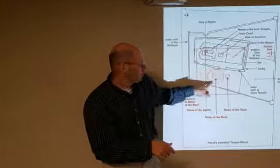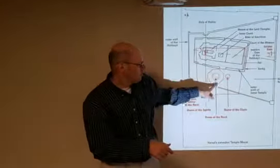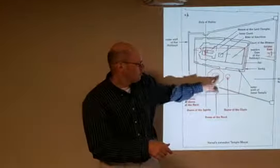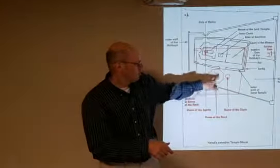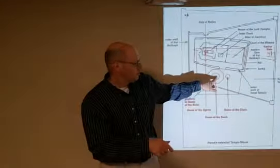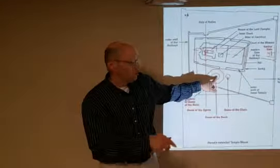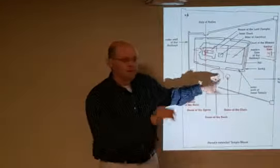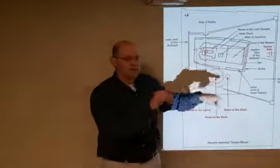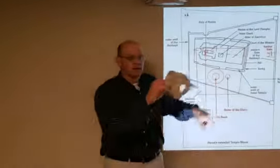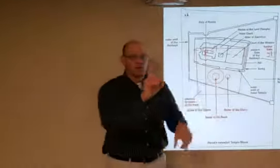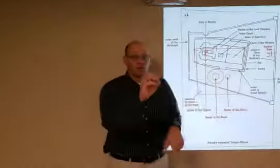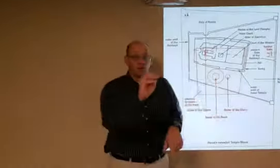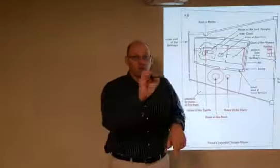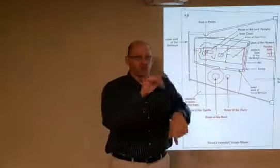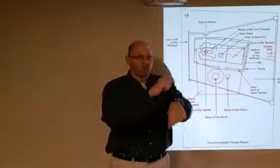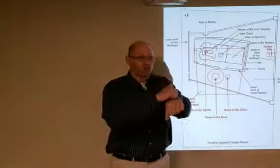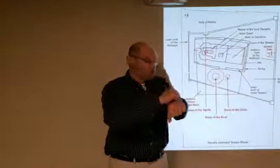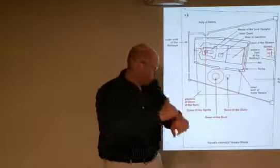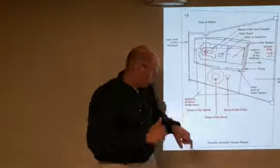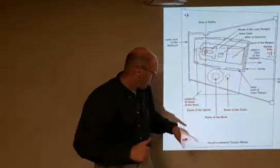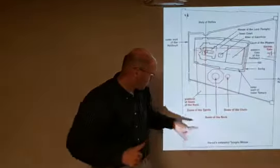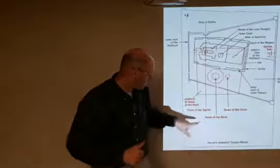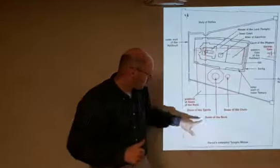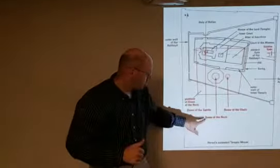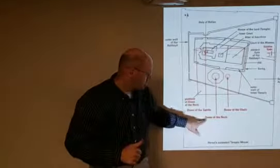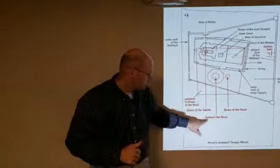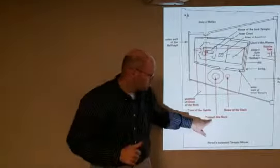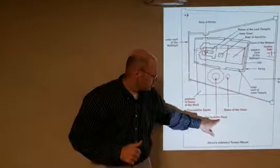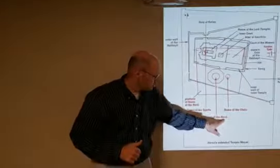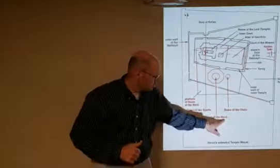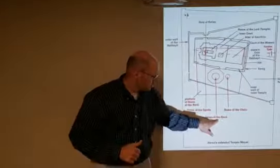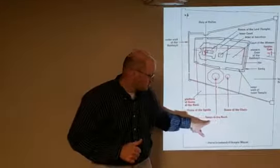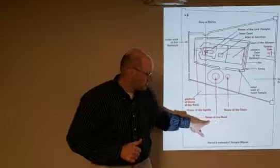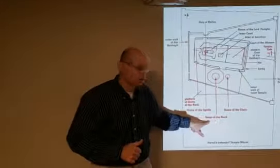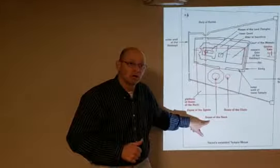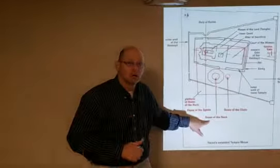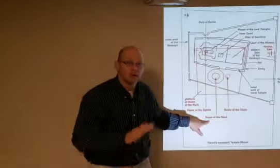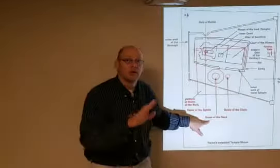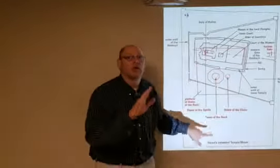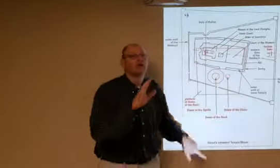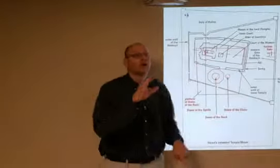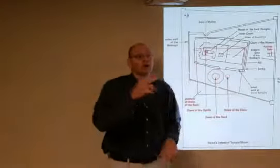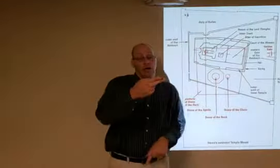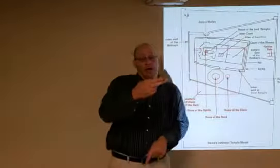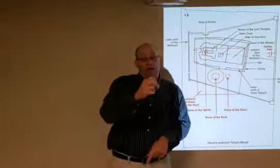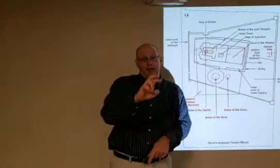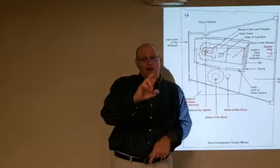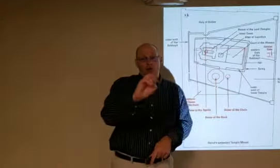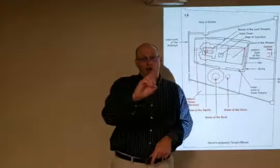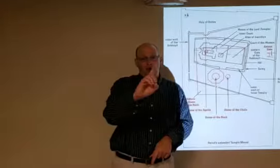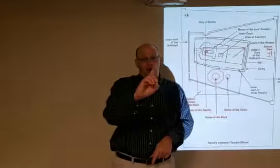Okay, you see this red octagon or hexagon? That's called the Dome of the Rock.